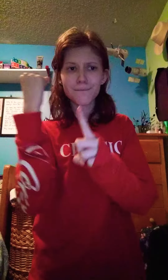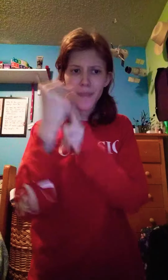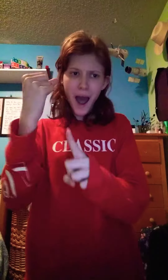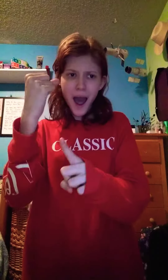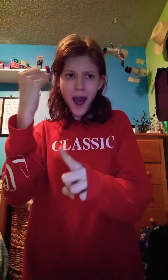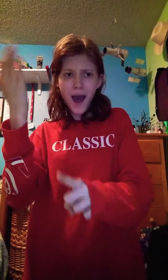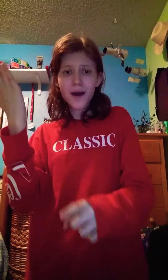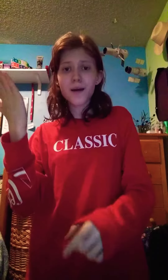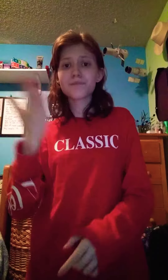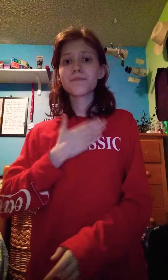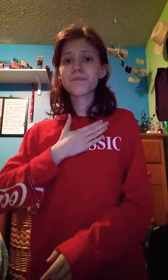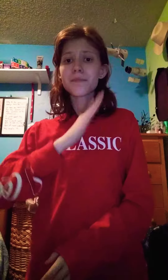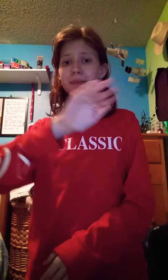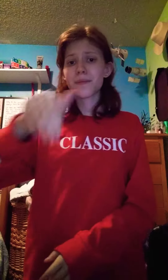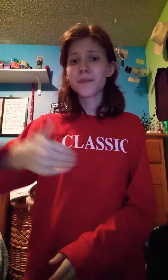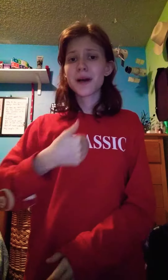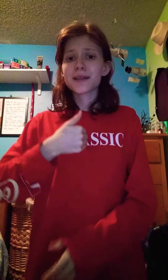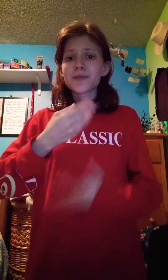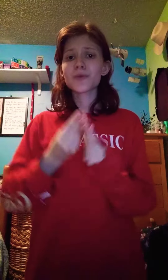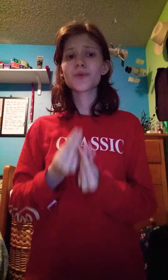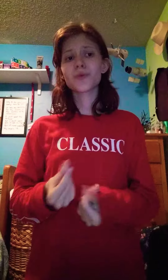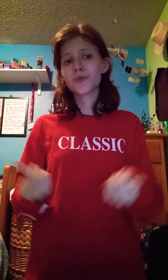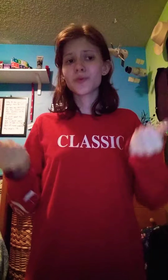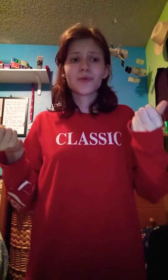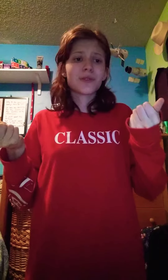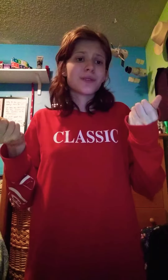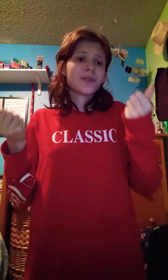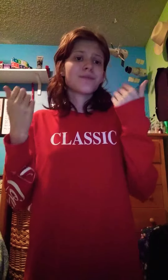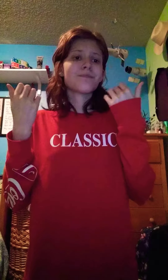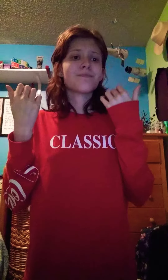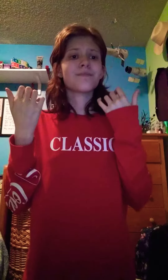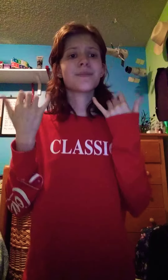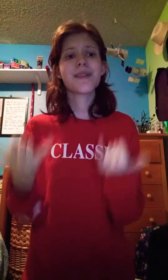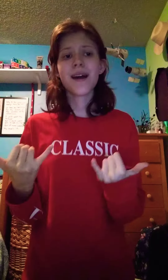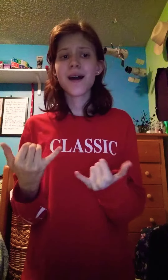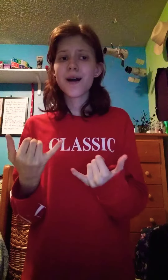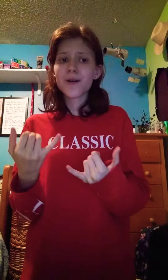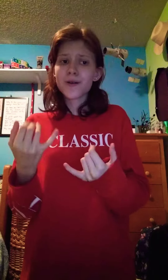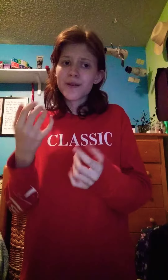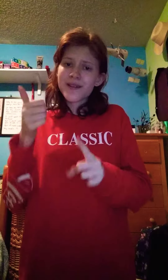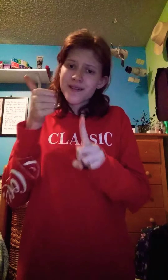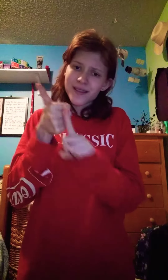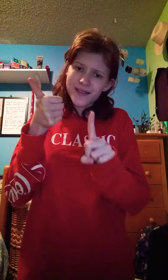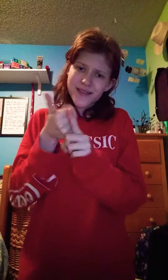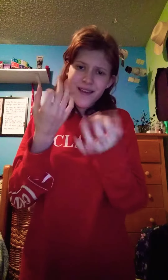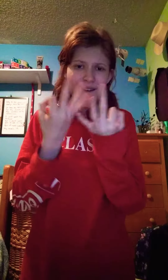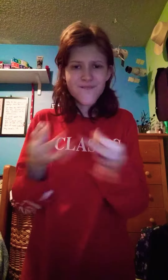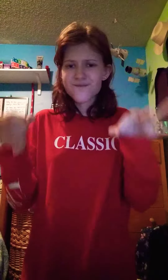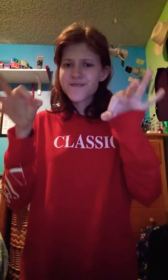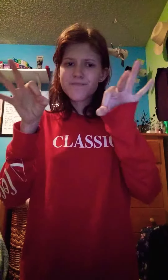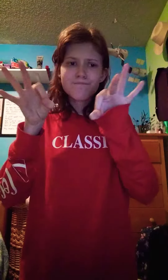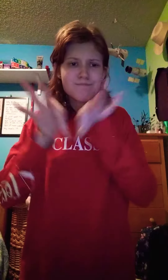Standing here, it's oh so clear I'm where I'm meant